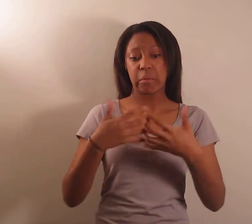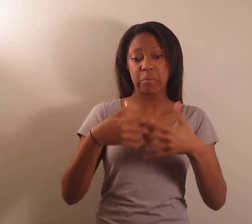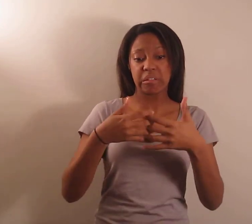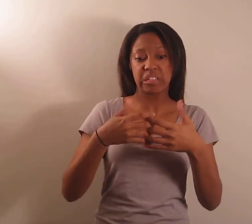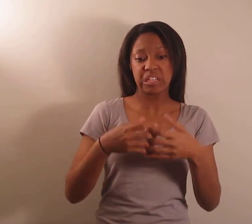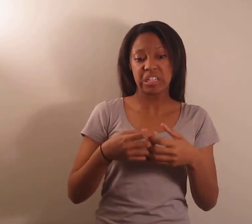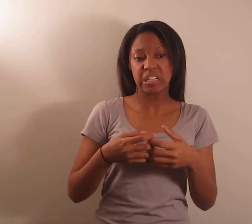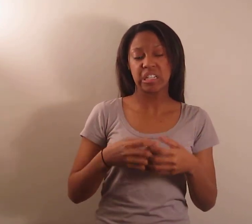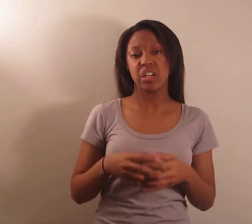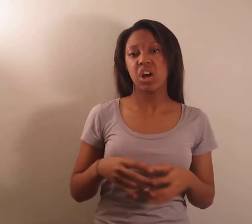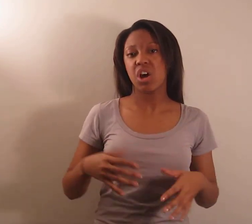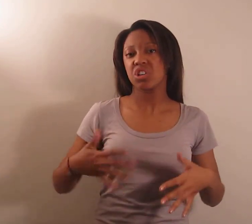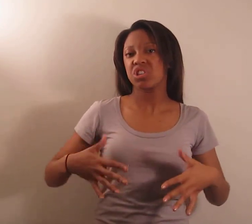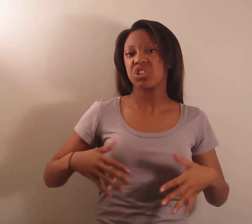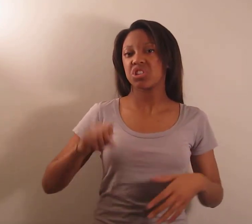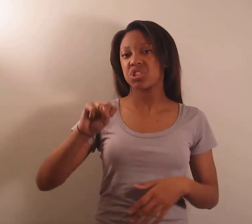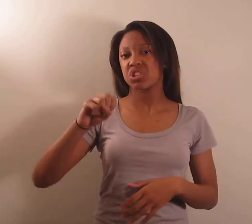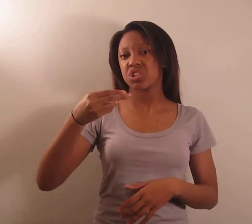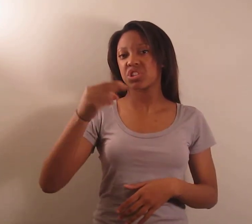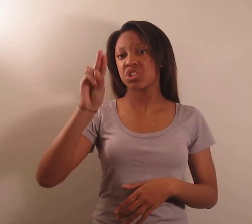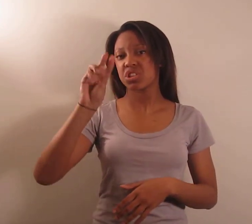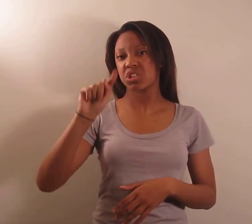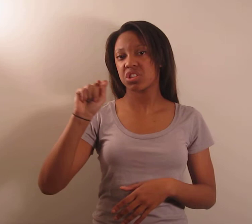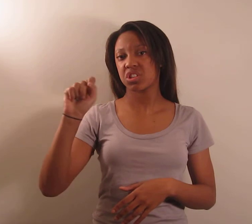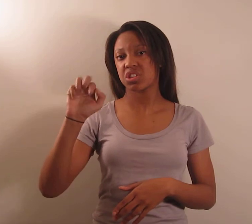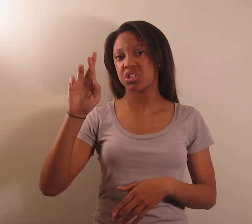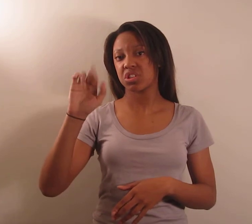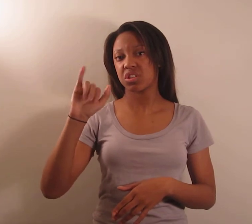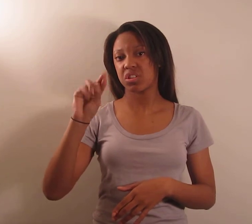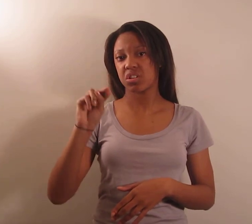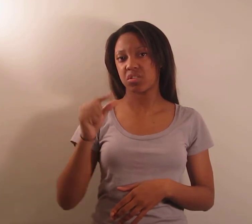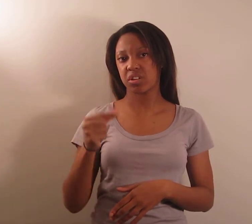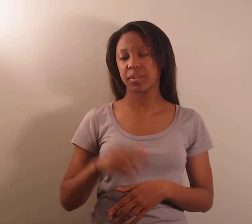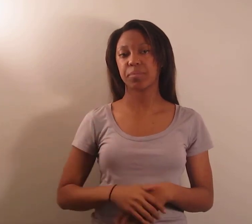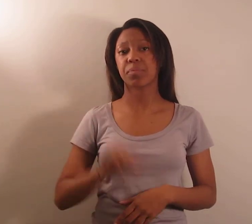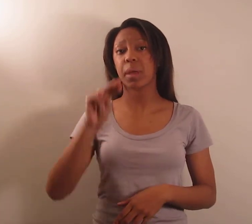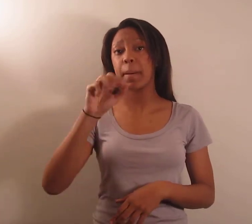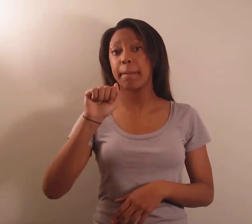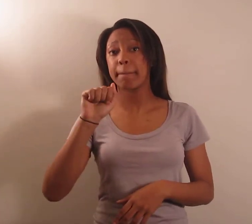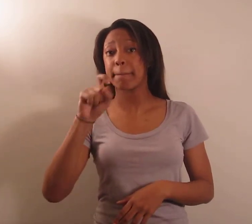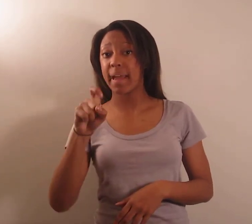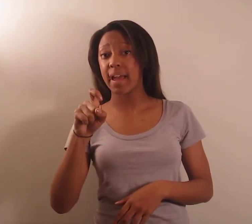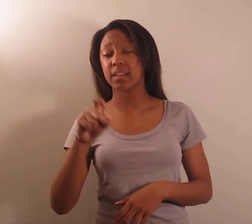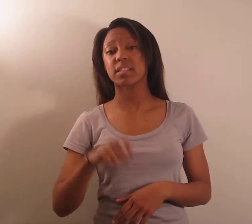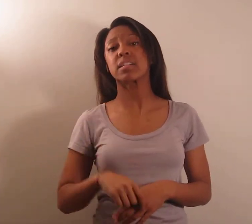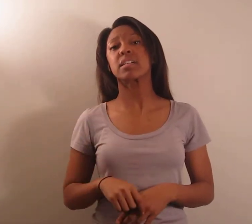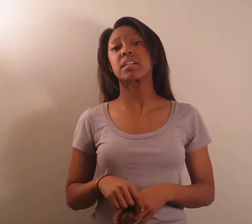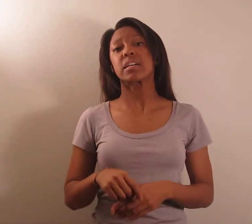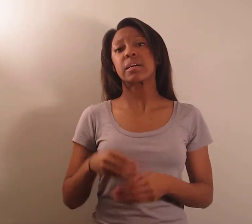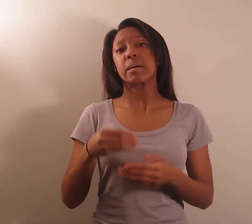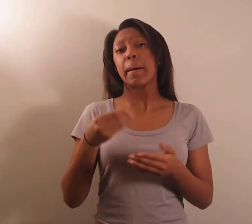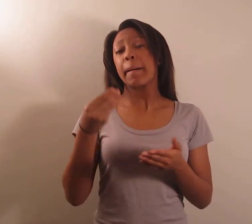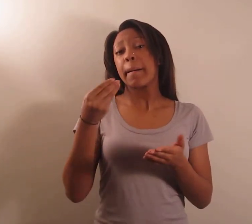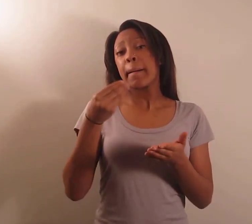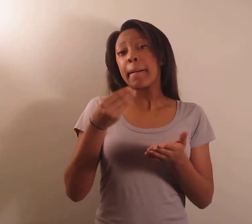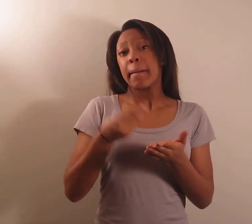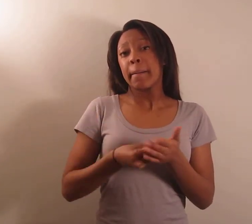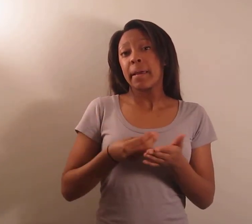Isaac Harris had made Triangle $1 million a year behemoth, mass-producing the garment every modern woman must have,